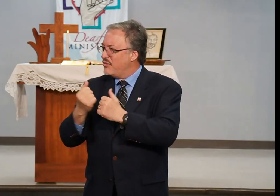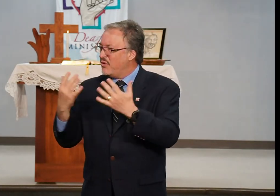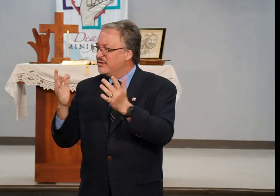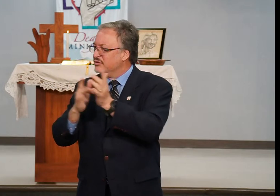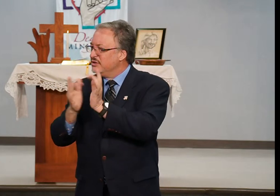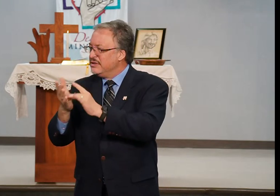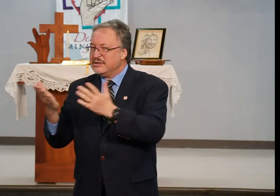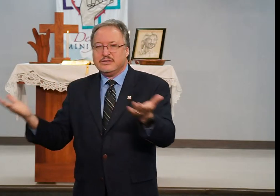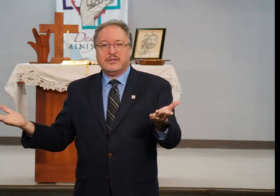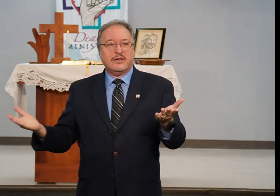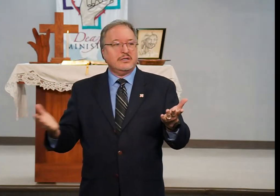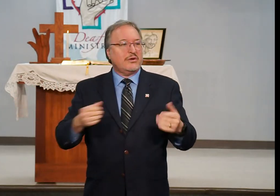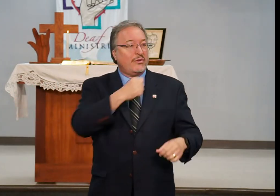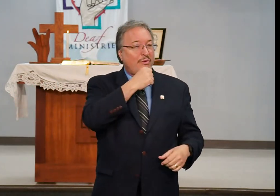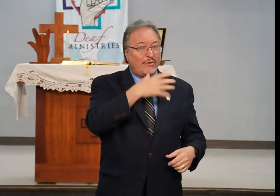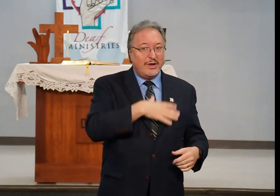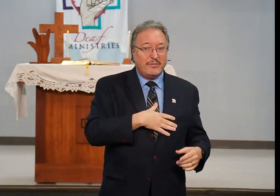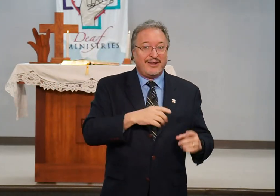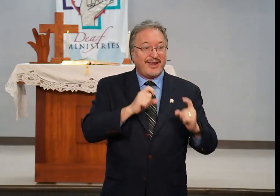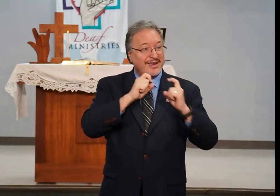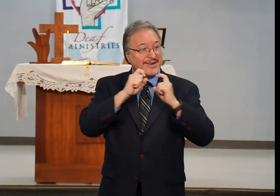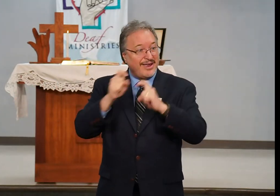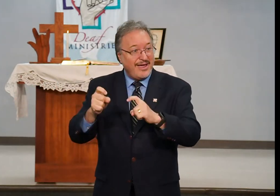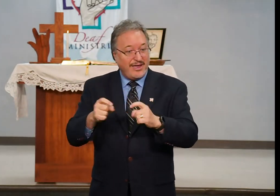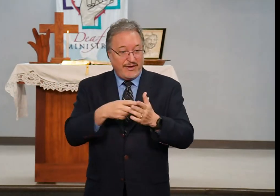and traveled with the 12 apostles.